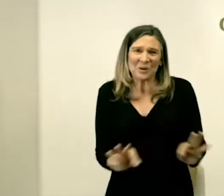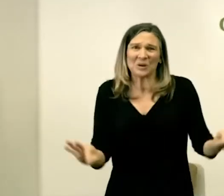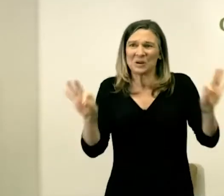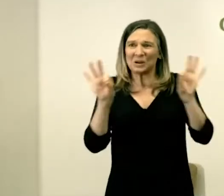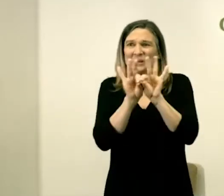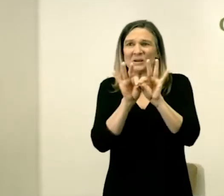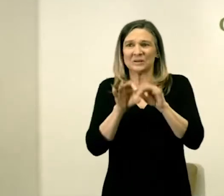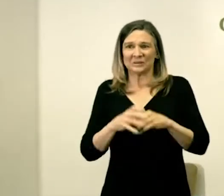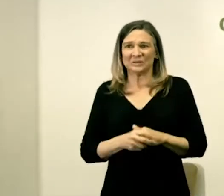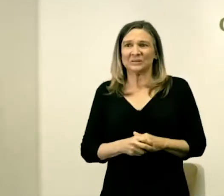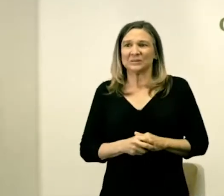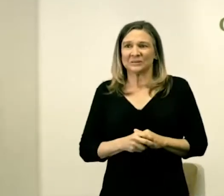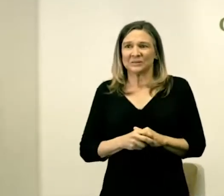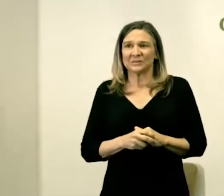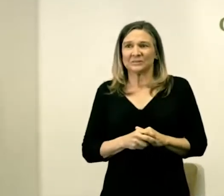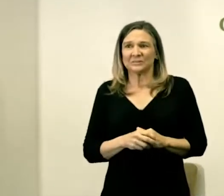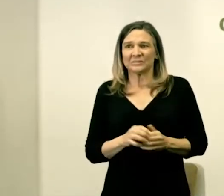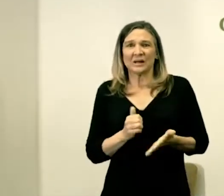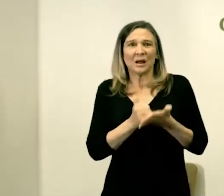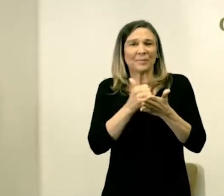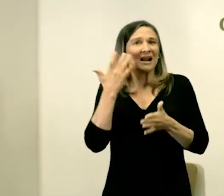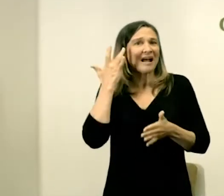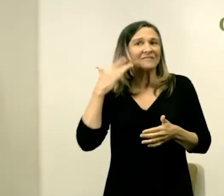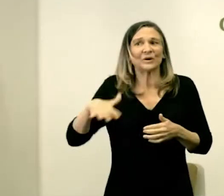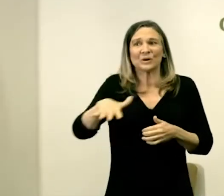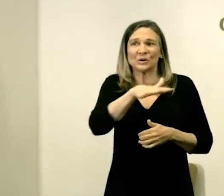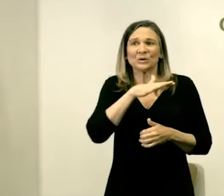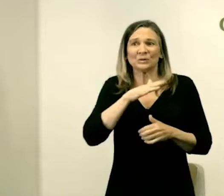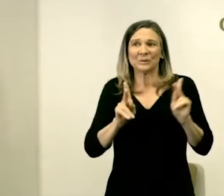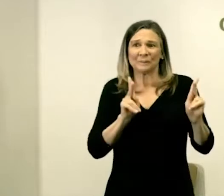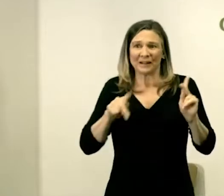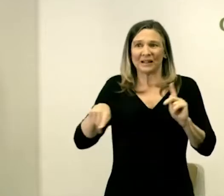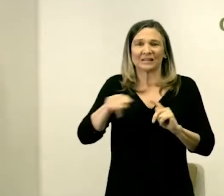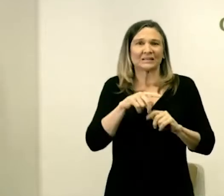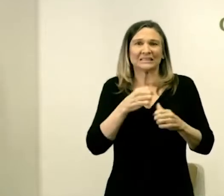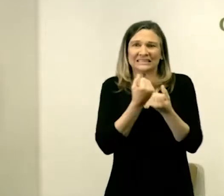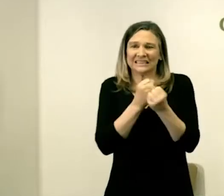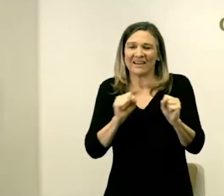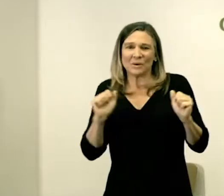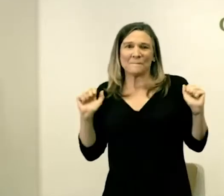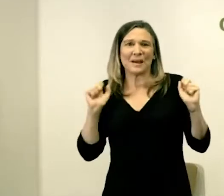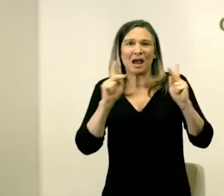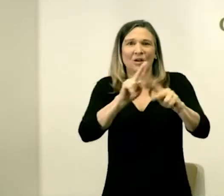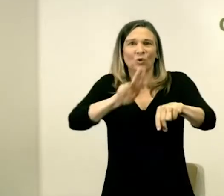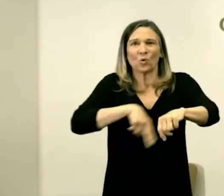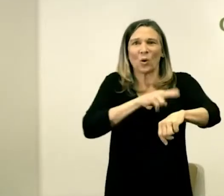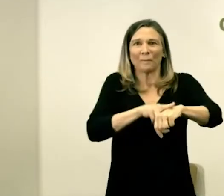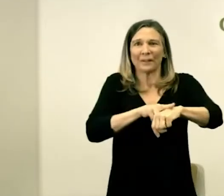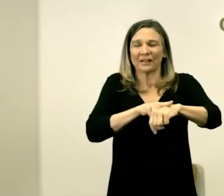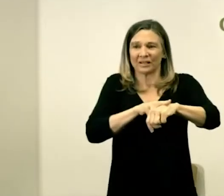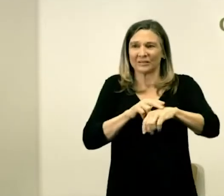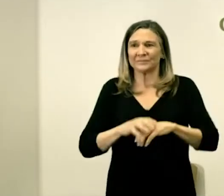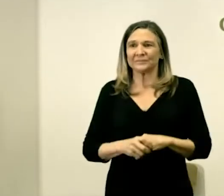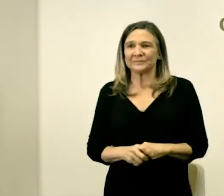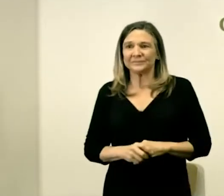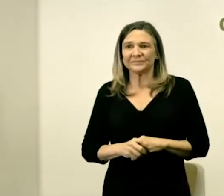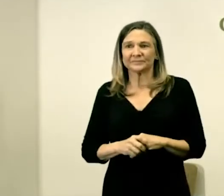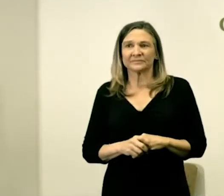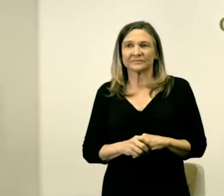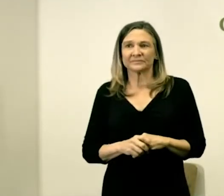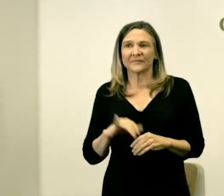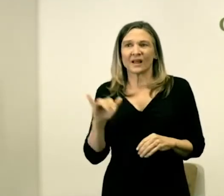helping Californians safely return to normal. We must also acknowledge